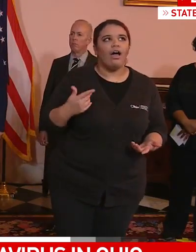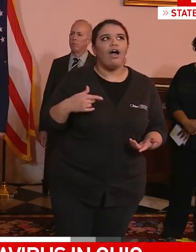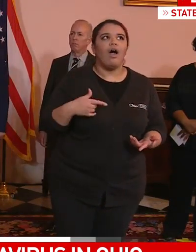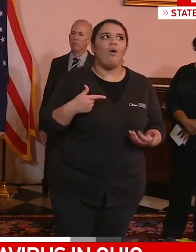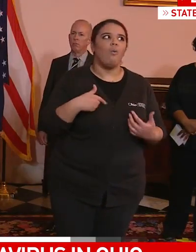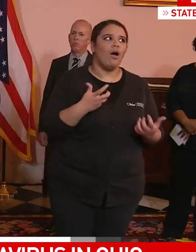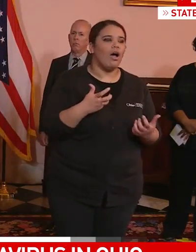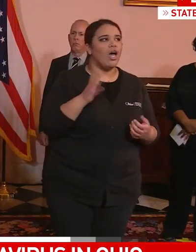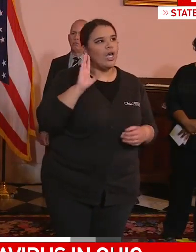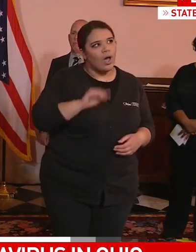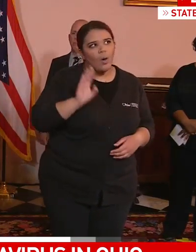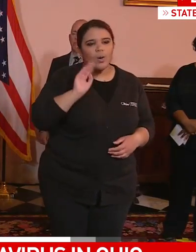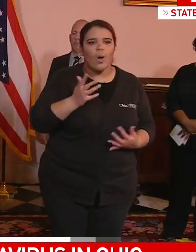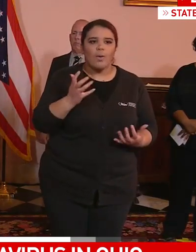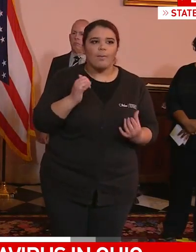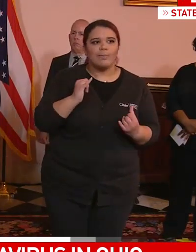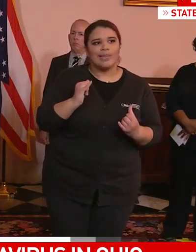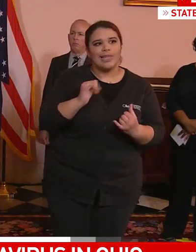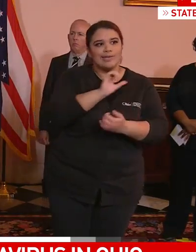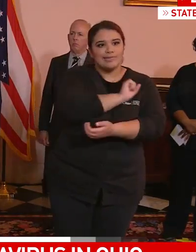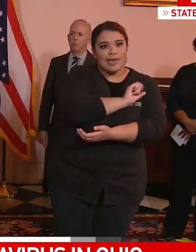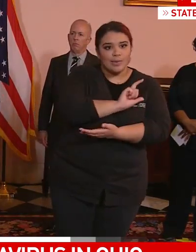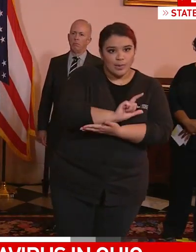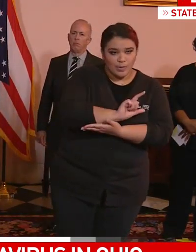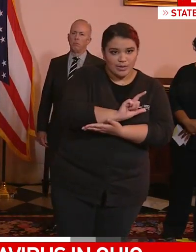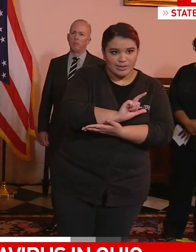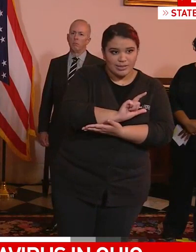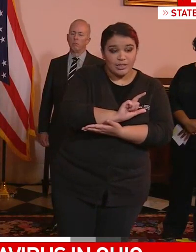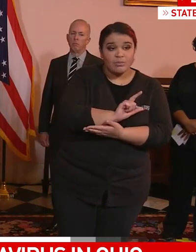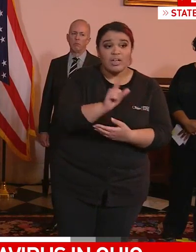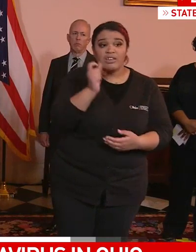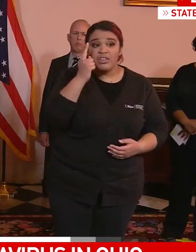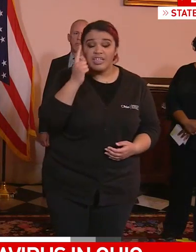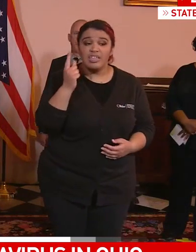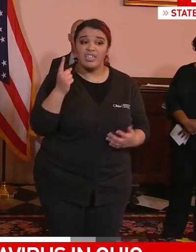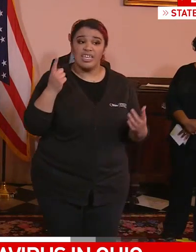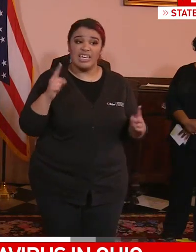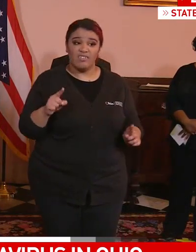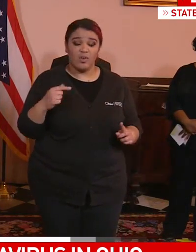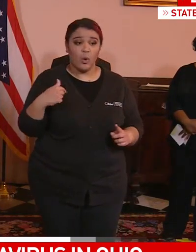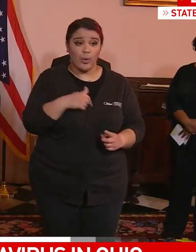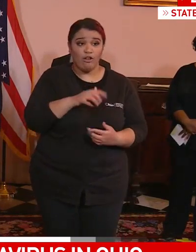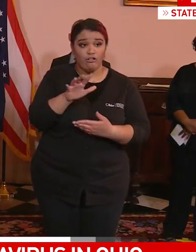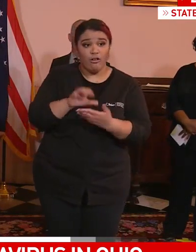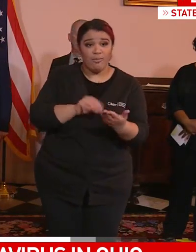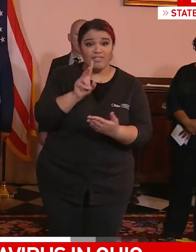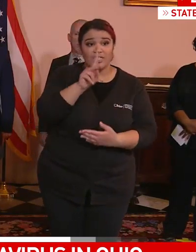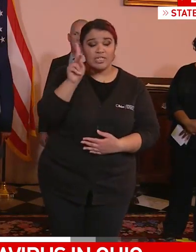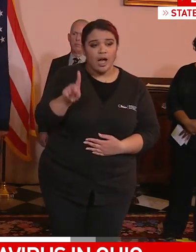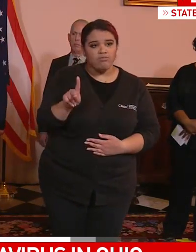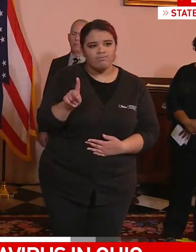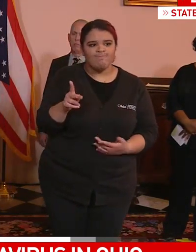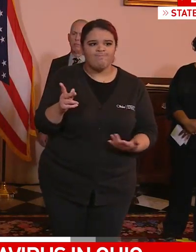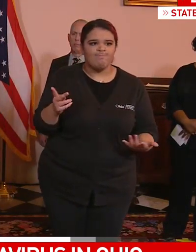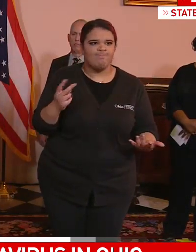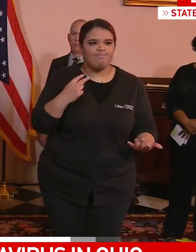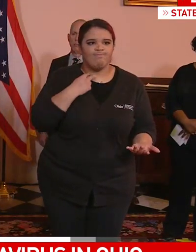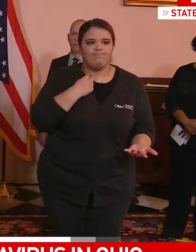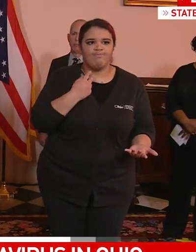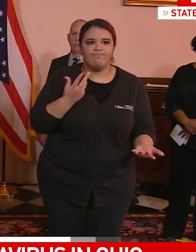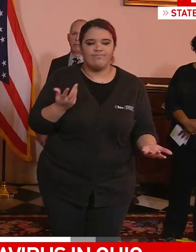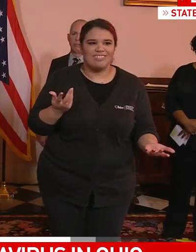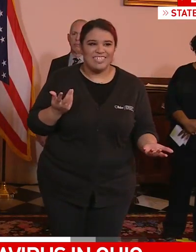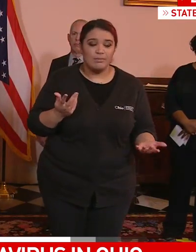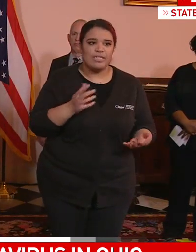we're probably not. If we're St. Louis, we're probably going to be able to do it and be able to be okay. So that's the